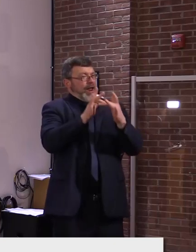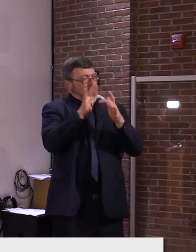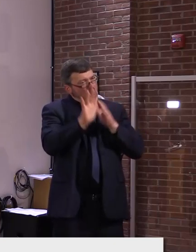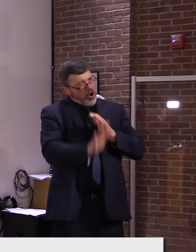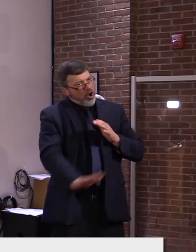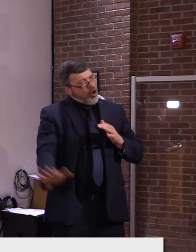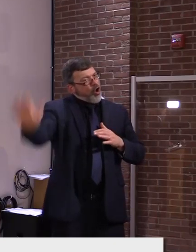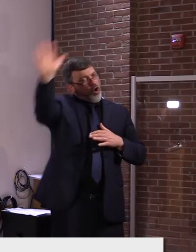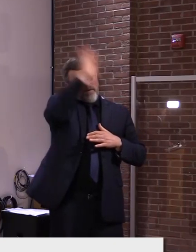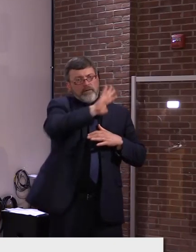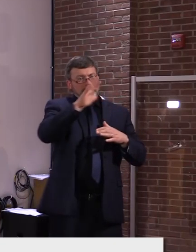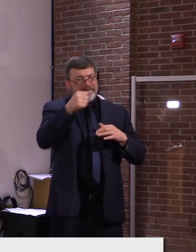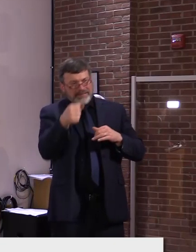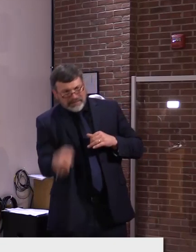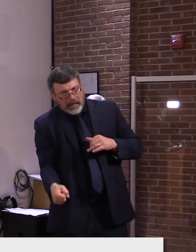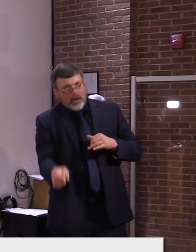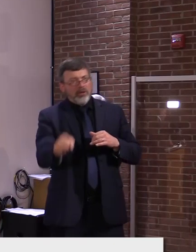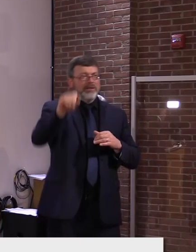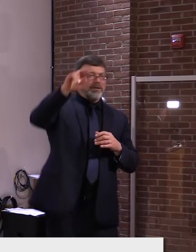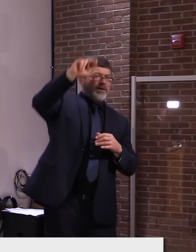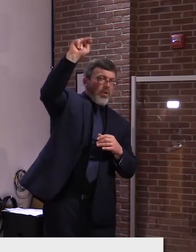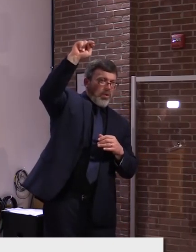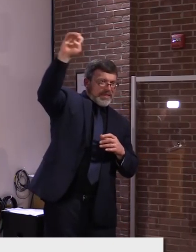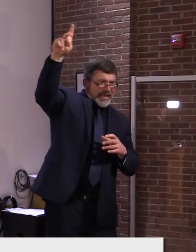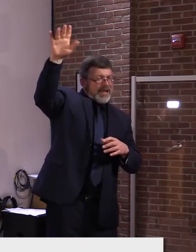All right, thanks for that clarification. Have a good weekend. You too.